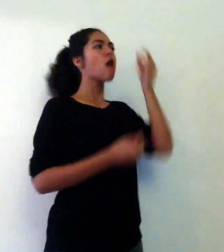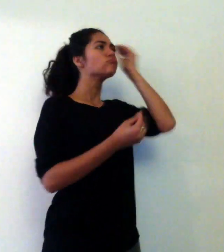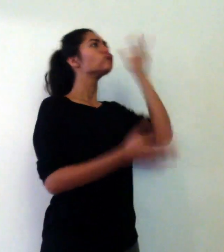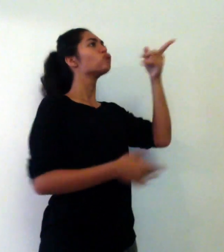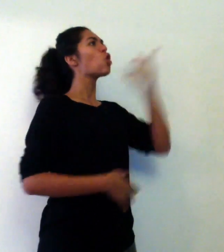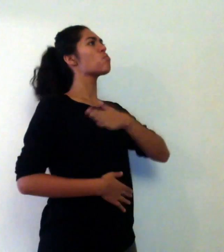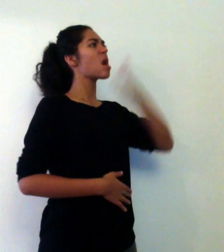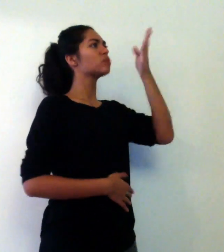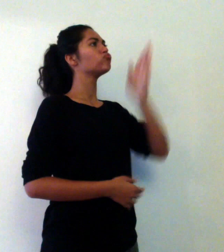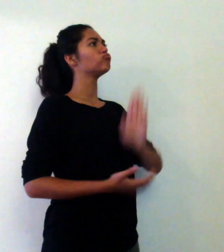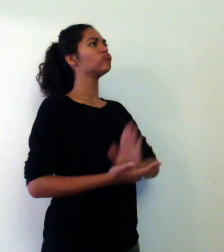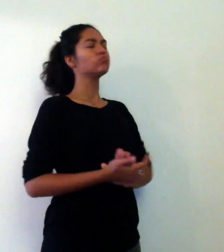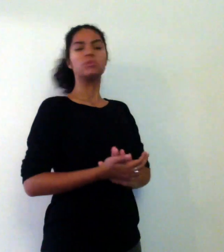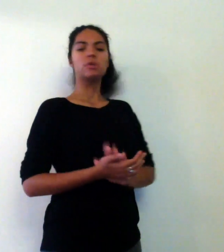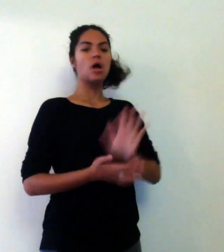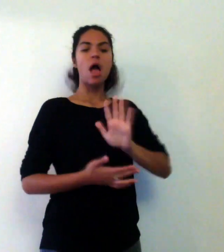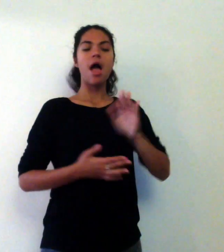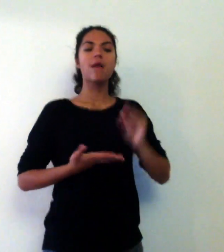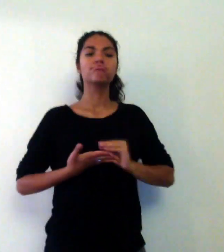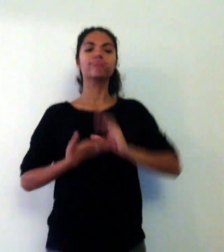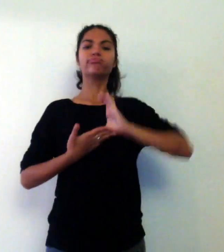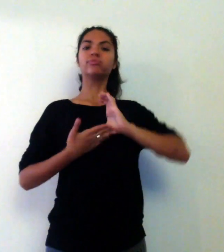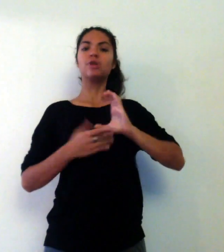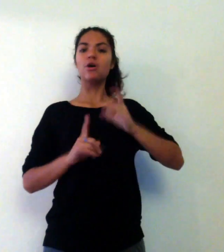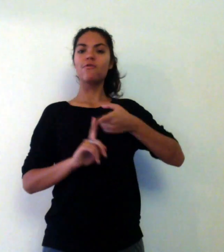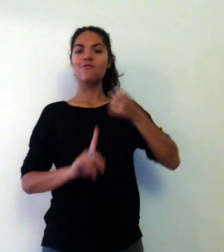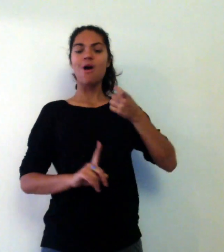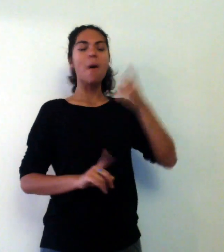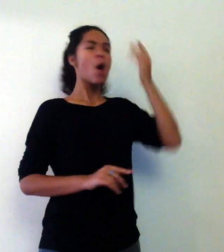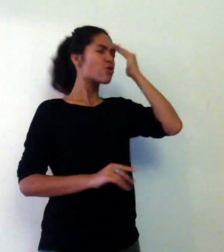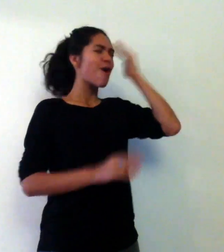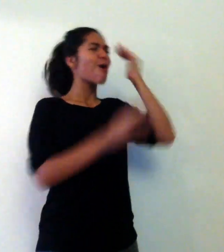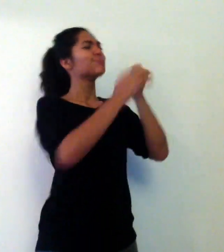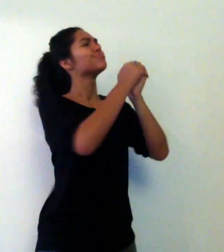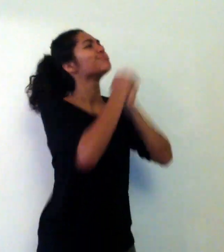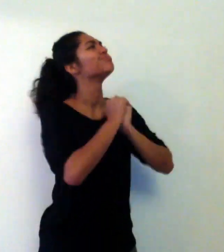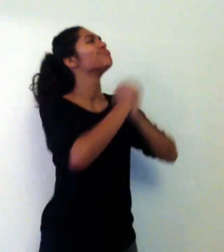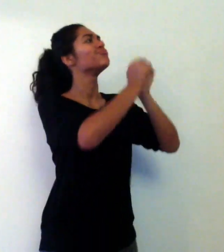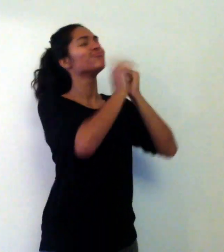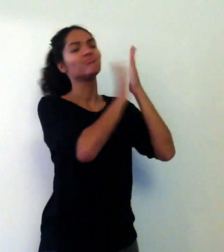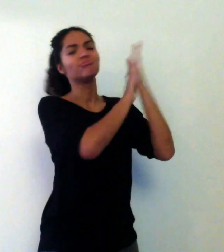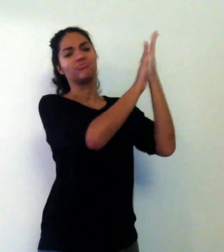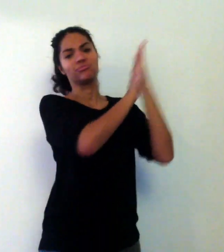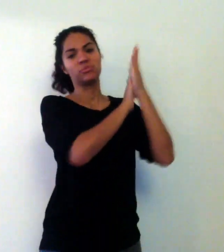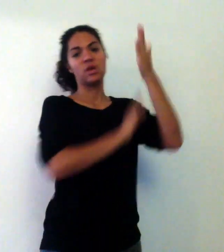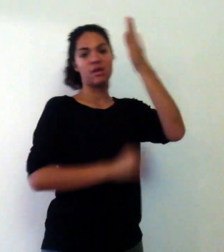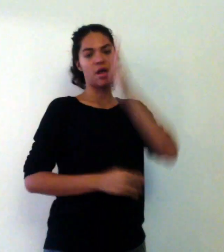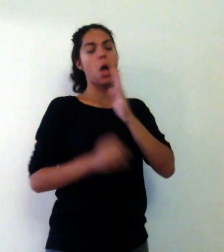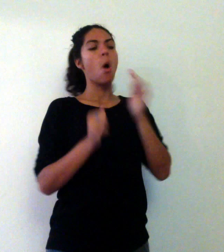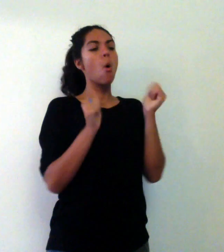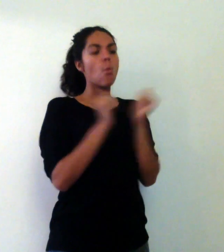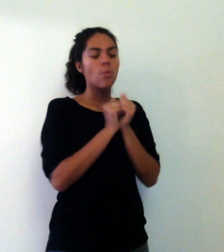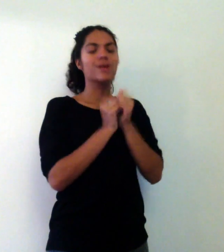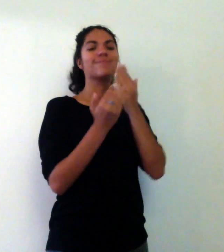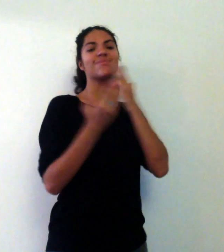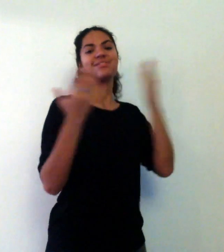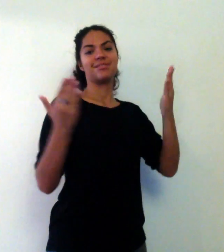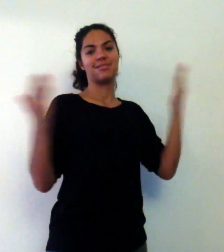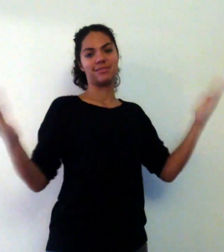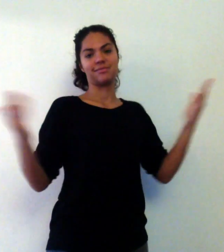That fulfillment comes in worship, which is seeped in gratitude. Listen now, need love cries out to God out of its poverty.